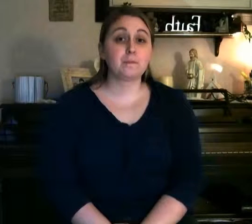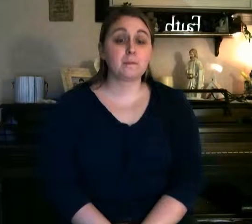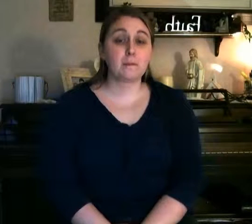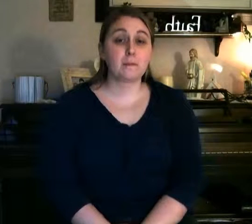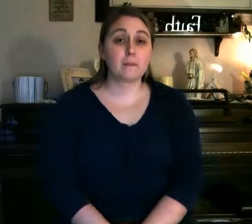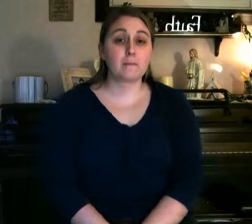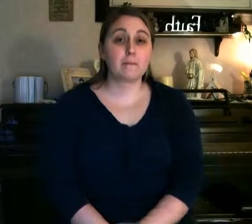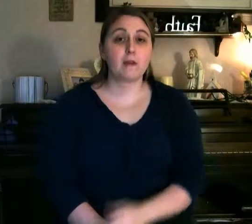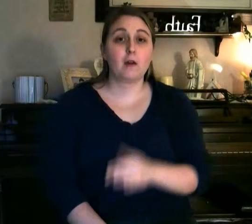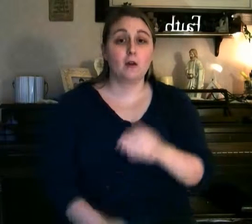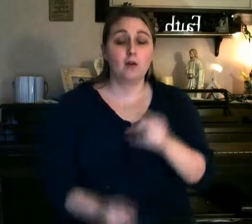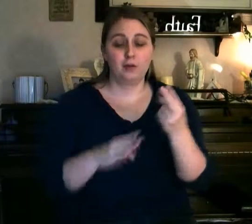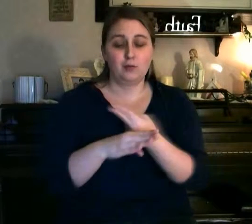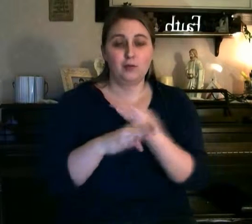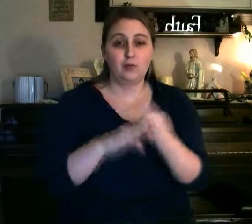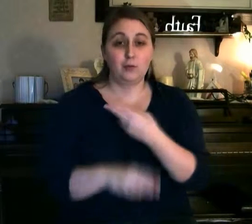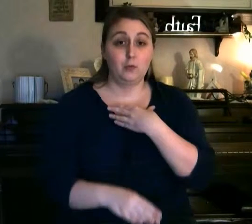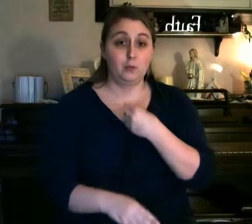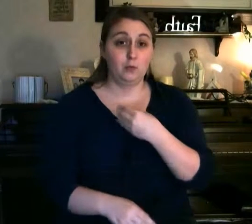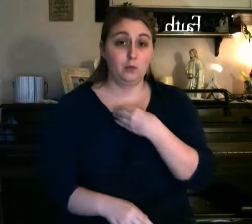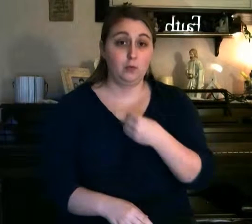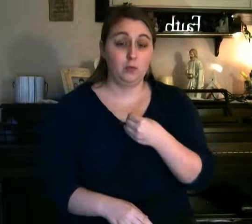white now. What is